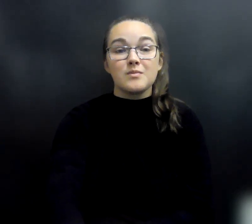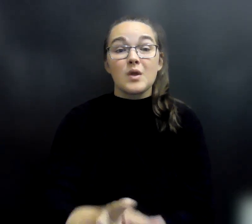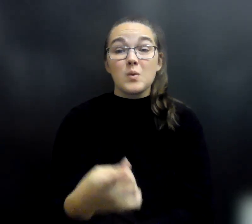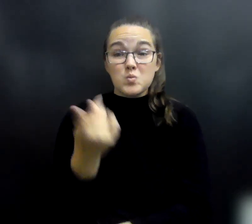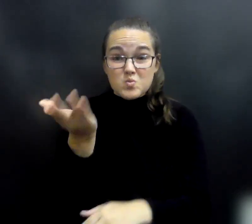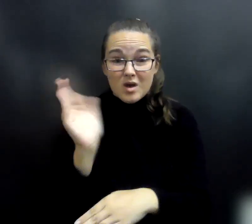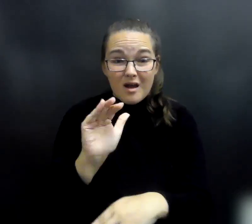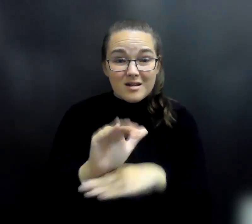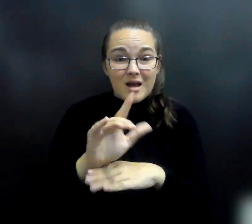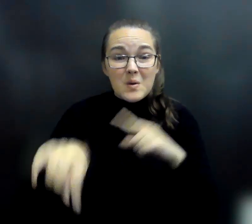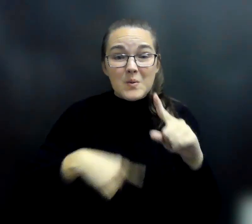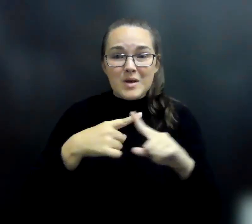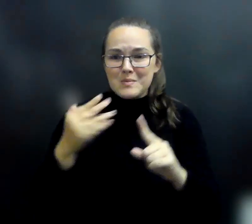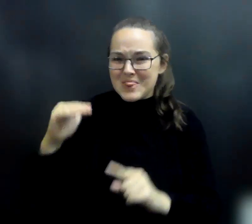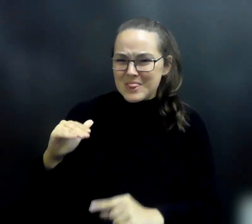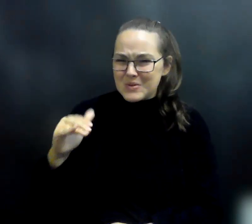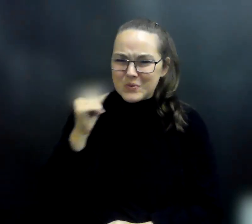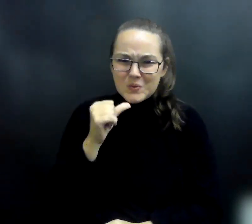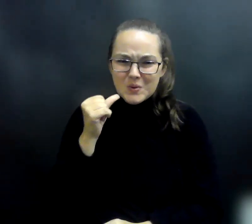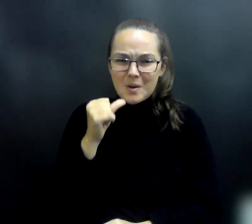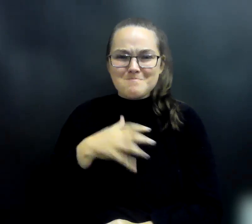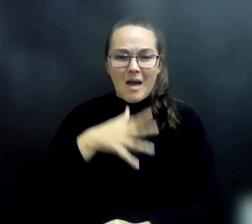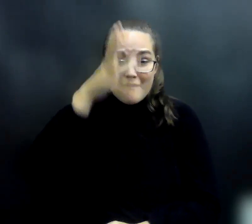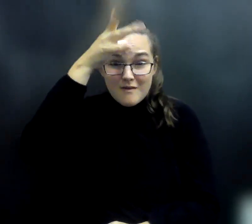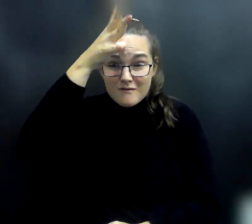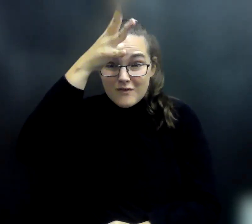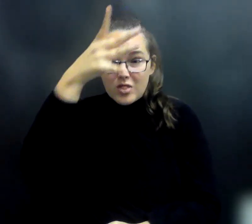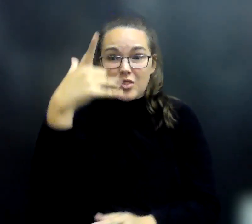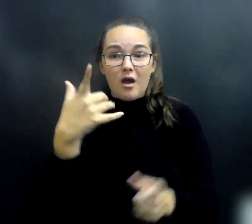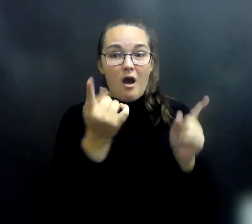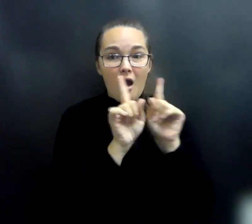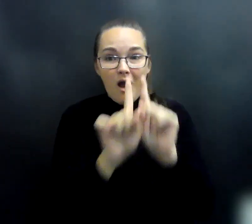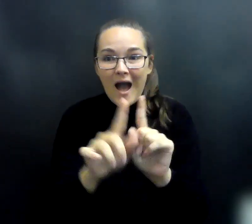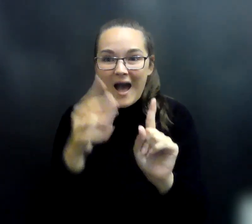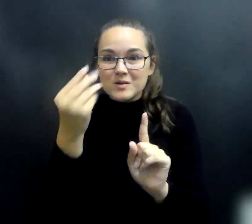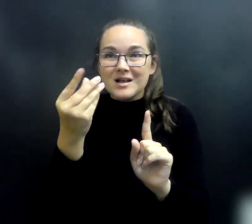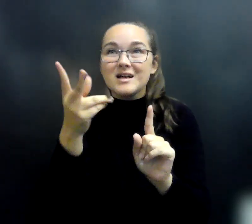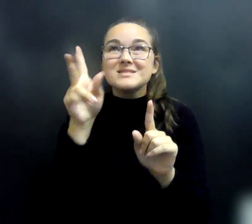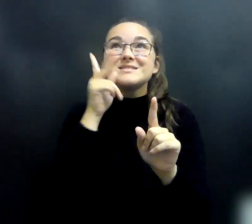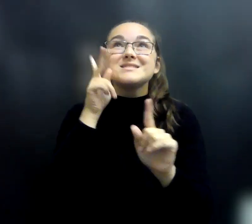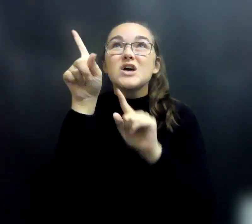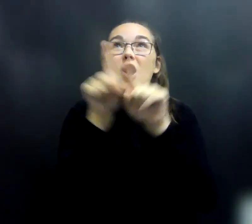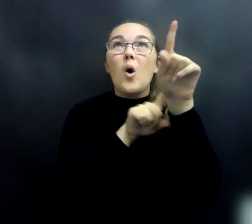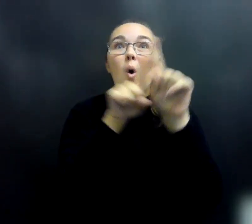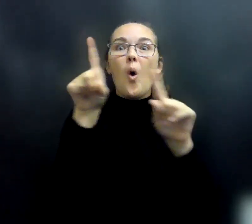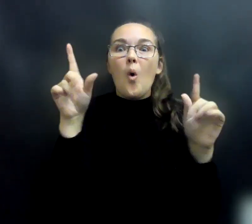night, when I was a little girl, my father took me outside to show me the stars. As he pointed out